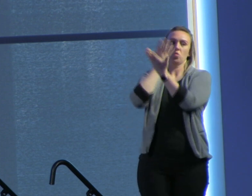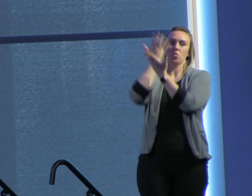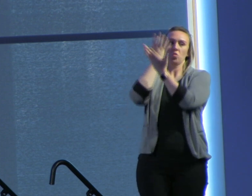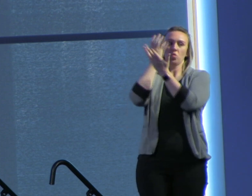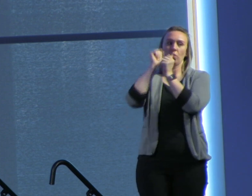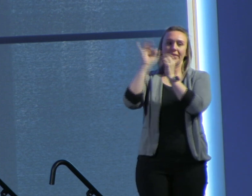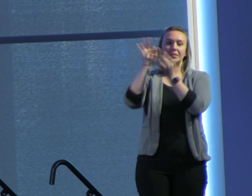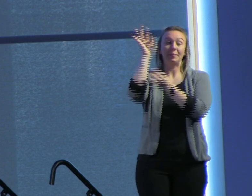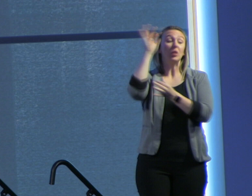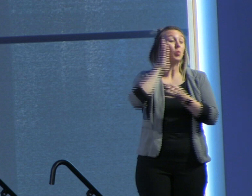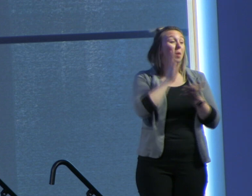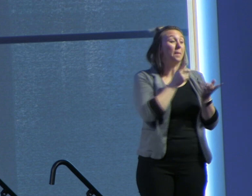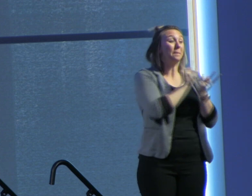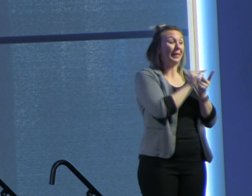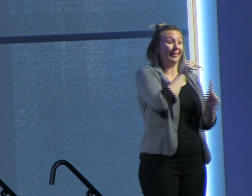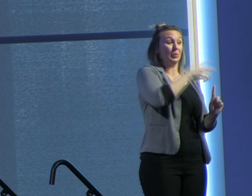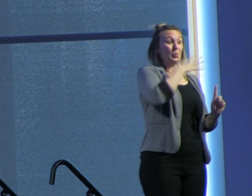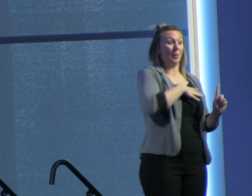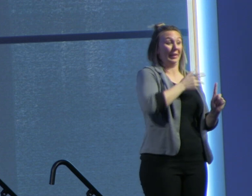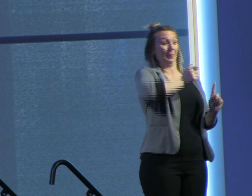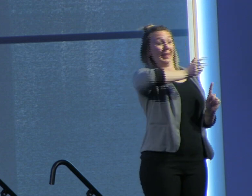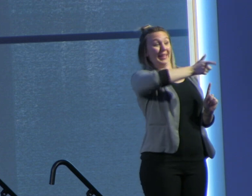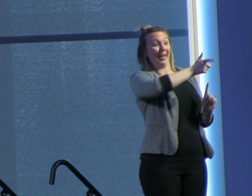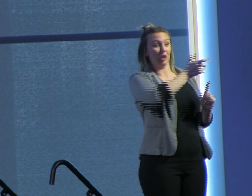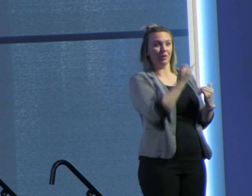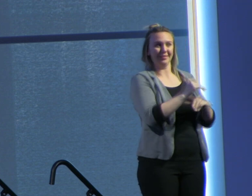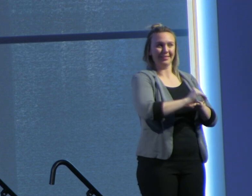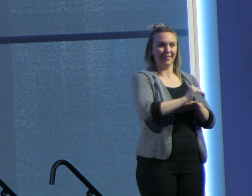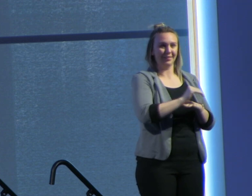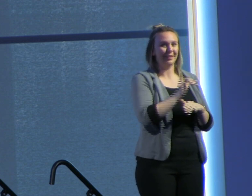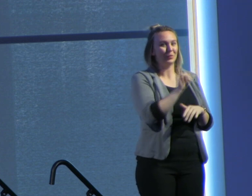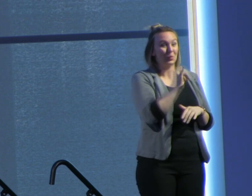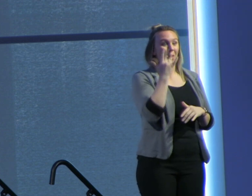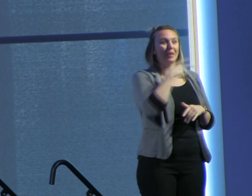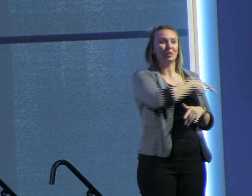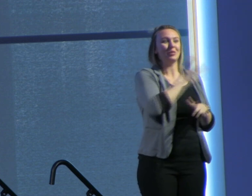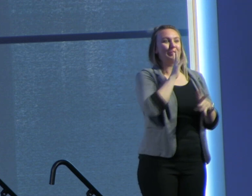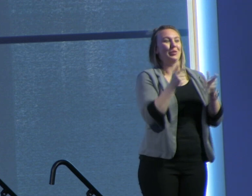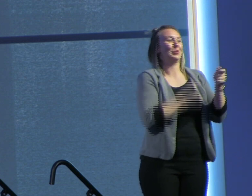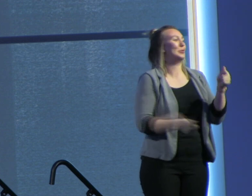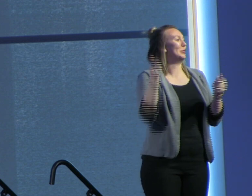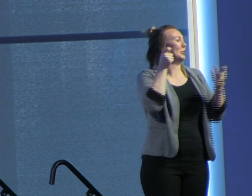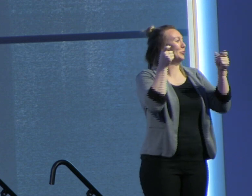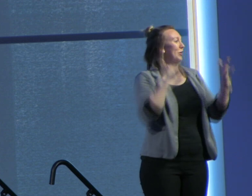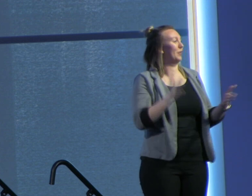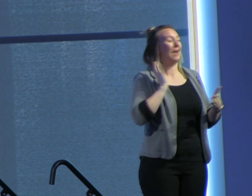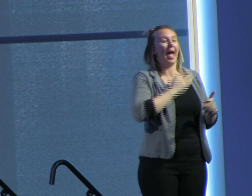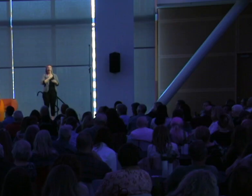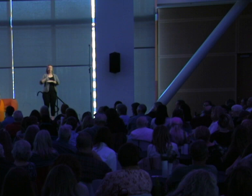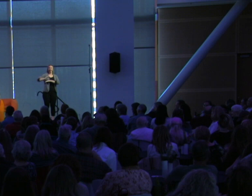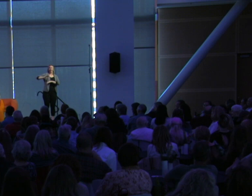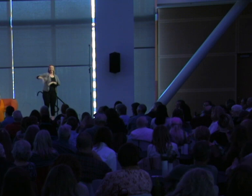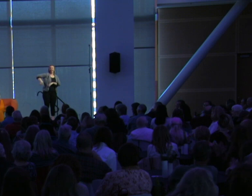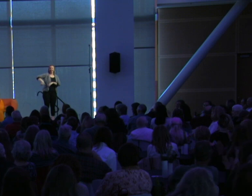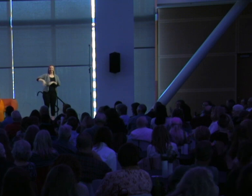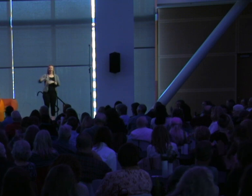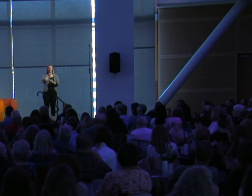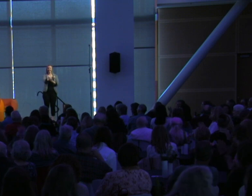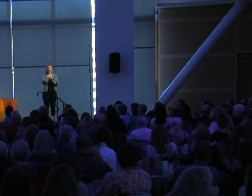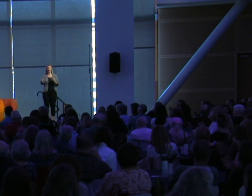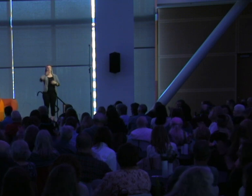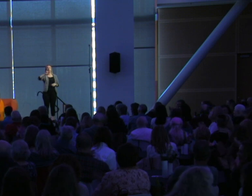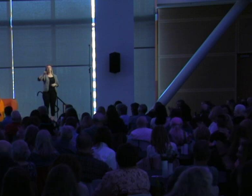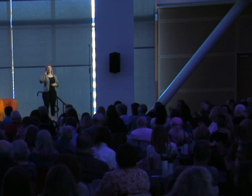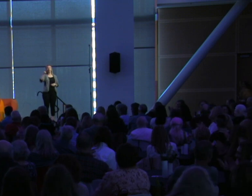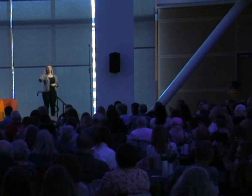this evening as well, because she is the director of our late night series. It's Beth Norton.